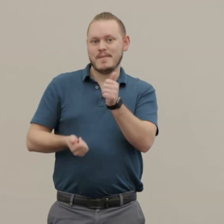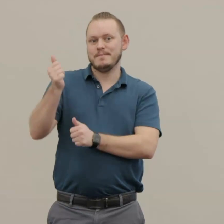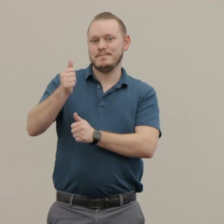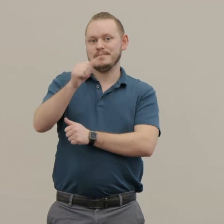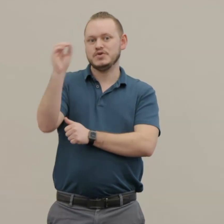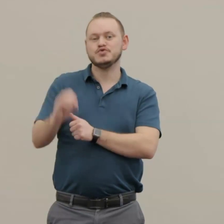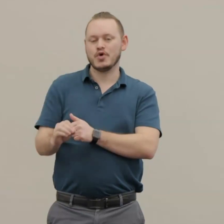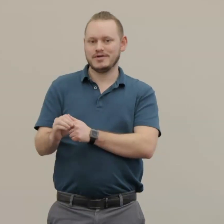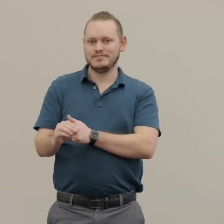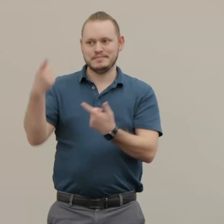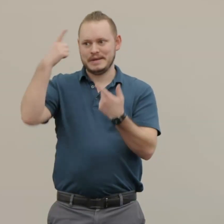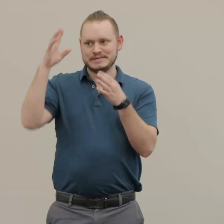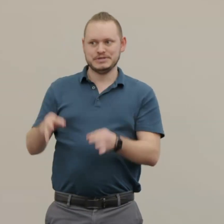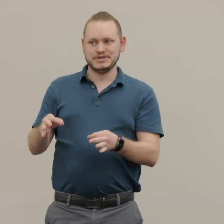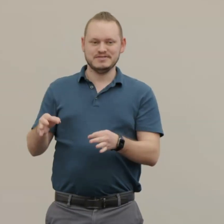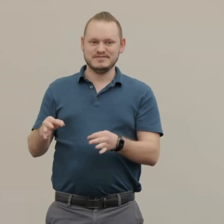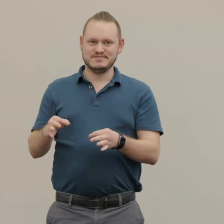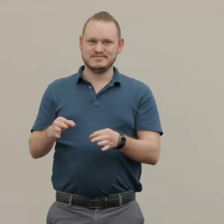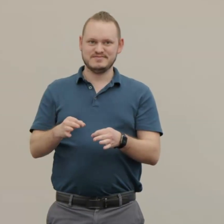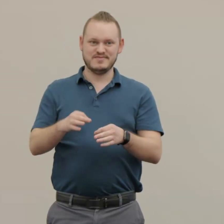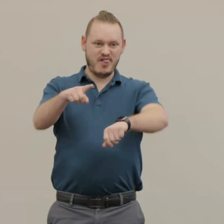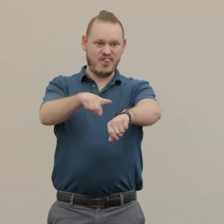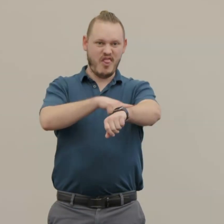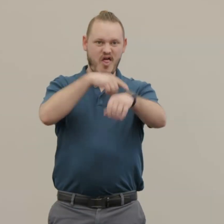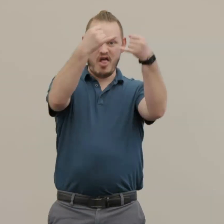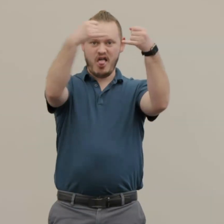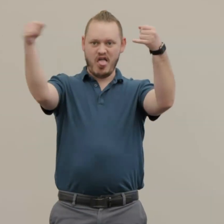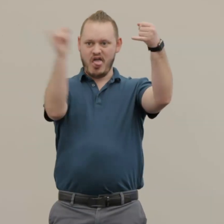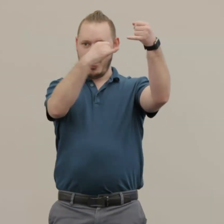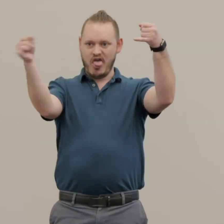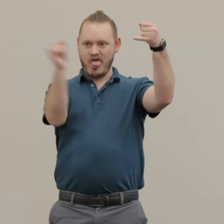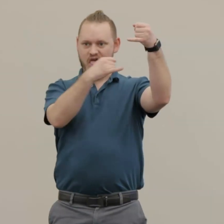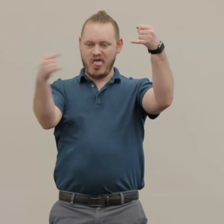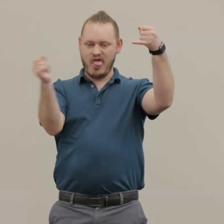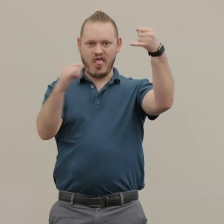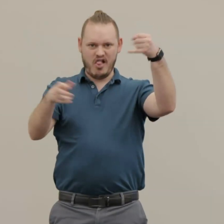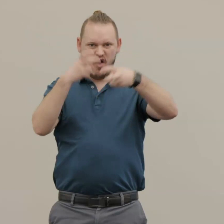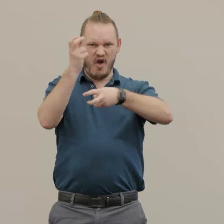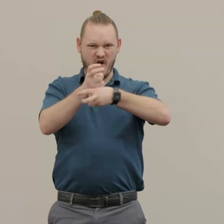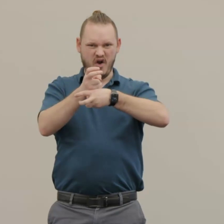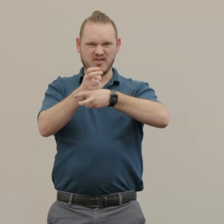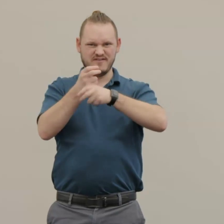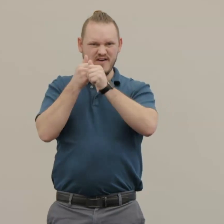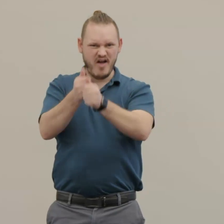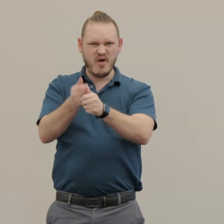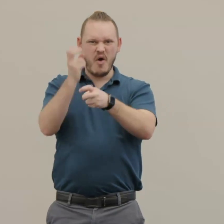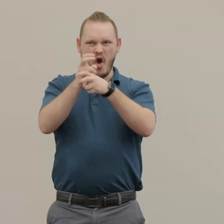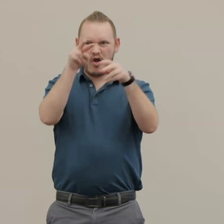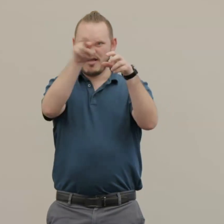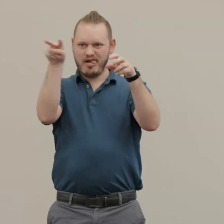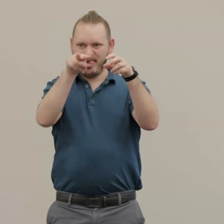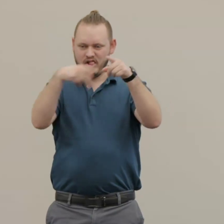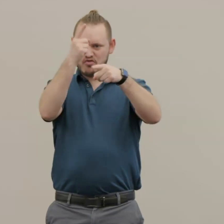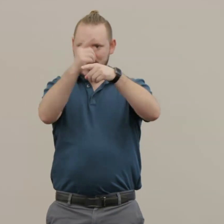It's harder to read long lines of text and keep your eyes on the correct line. And then